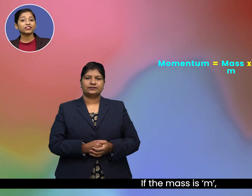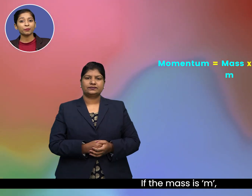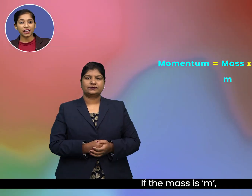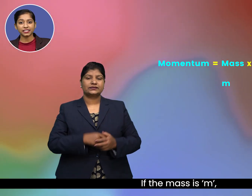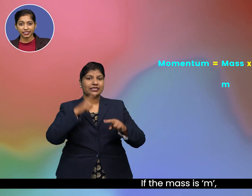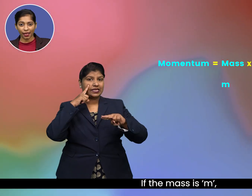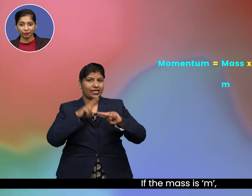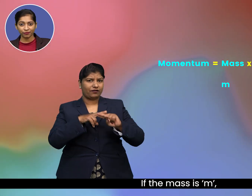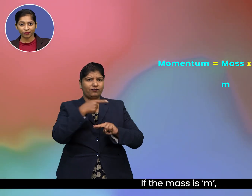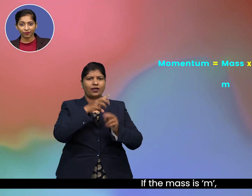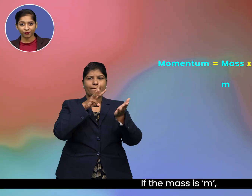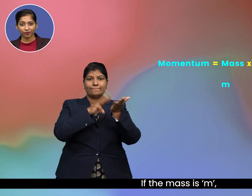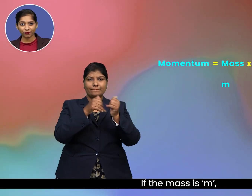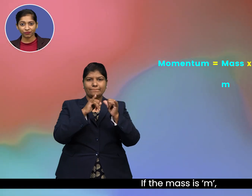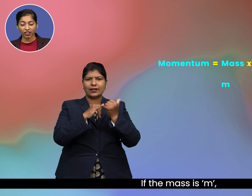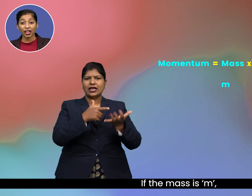If the mass is m,